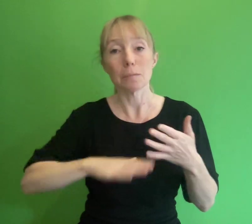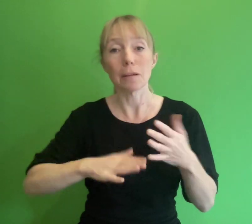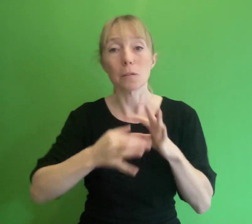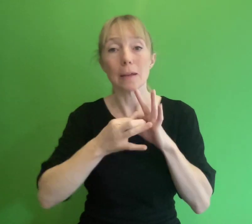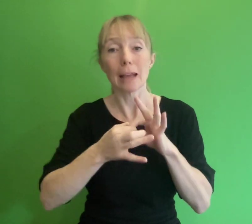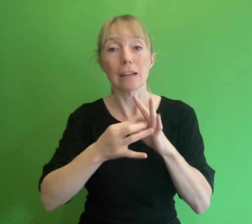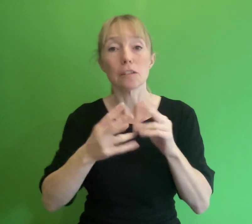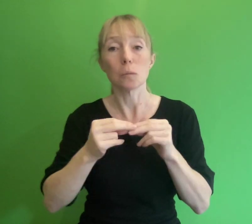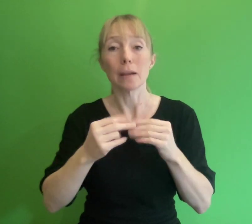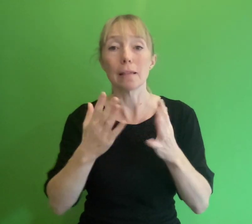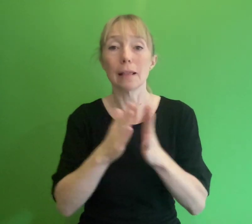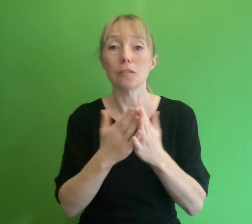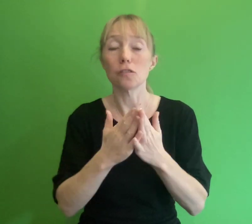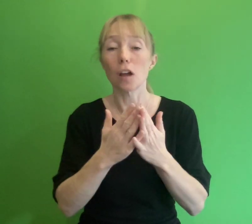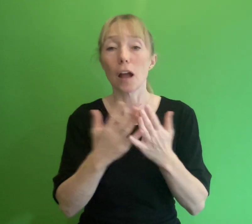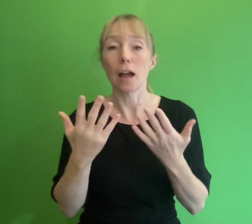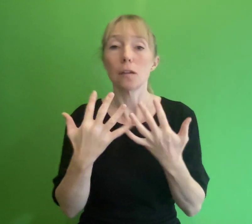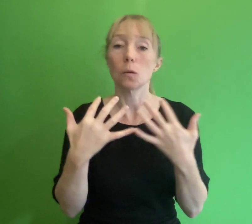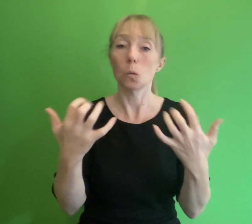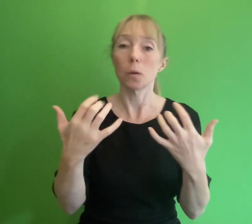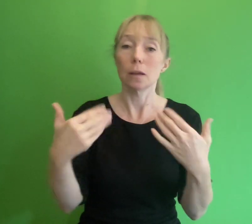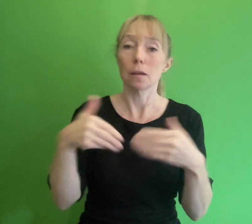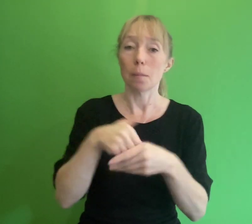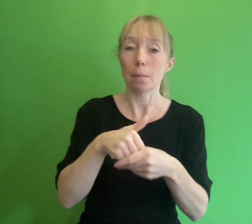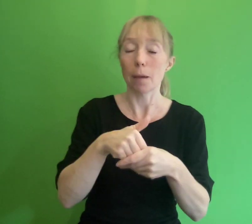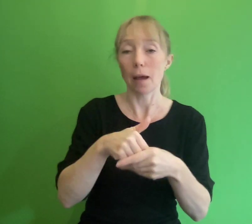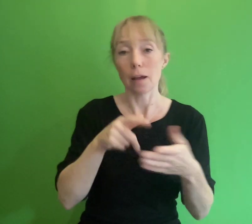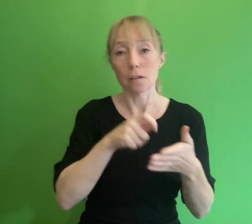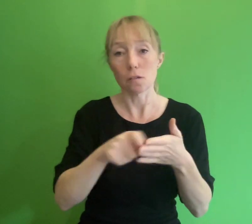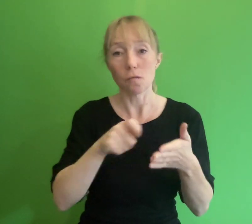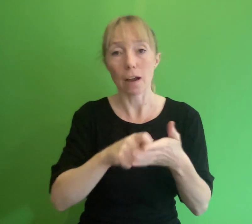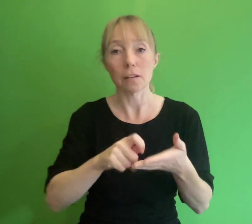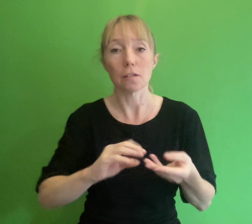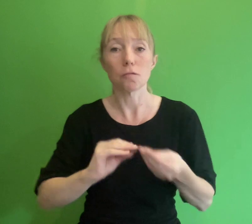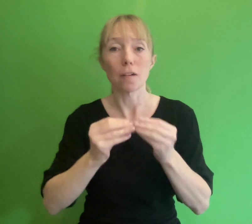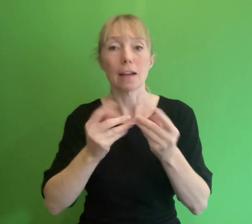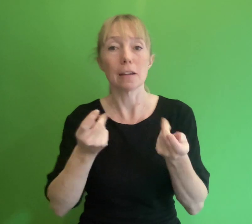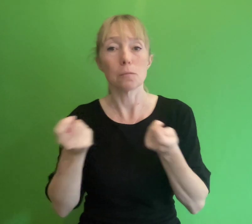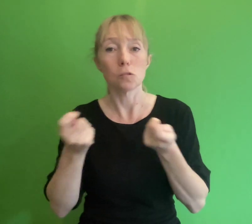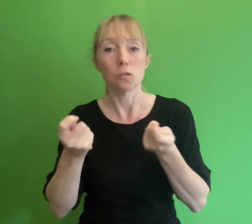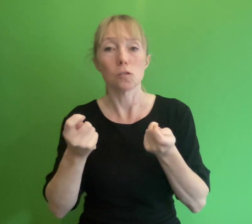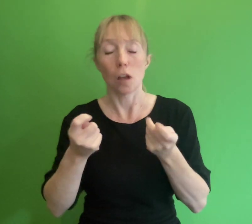member and as a writer, creative producer, progressing their creative careers.